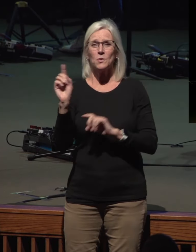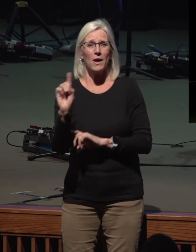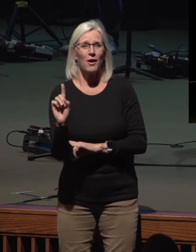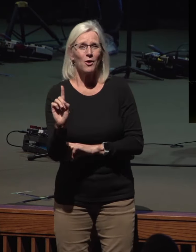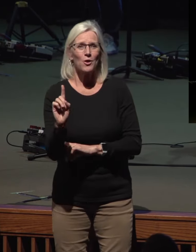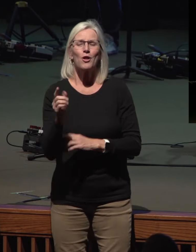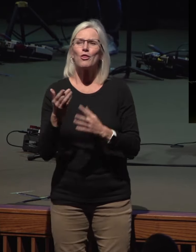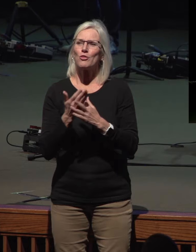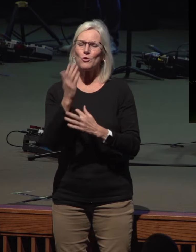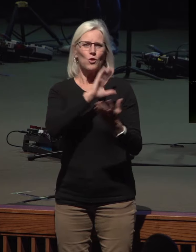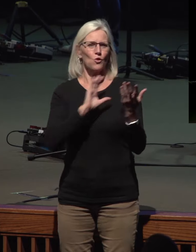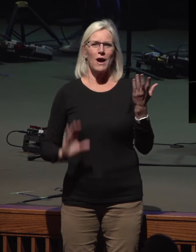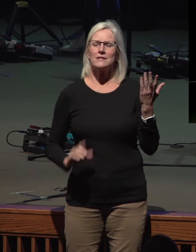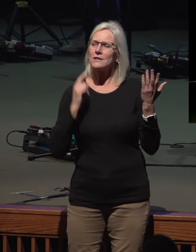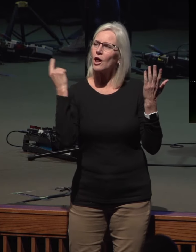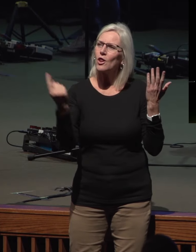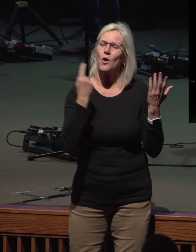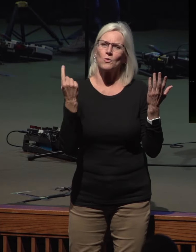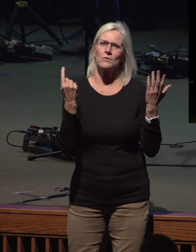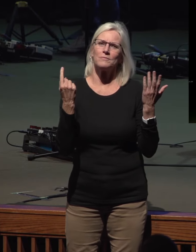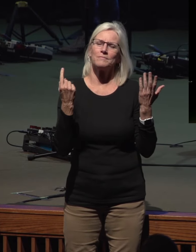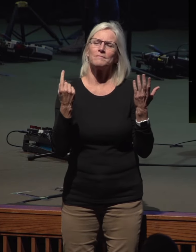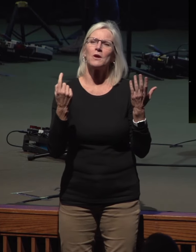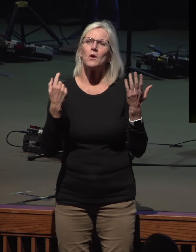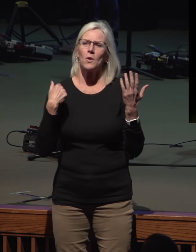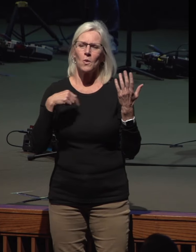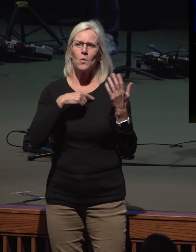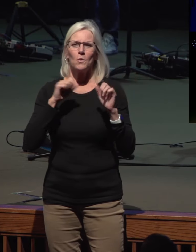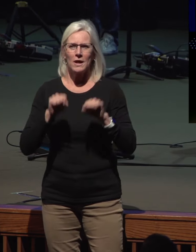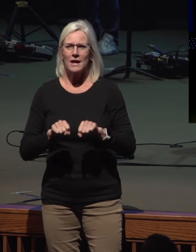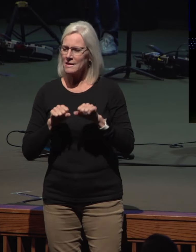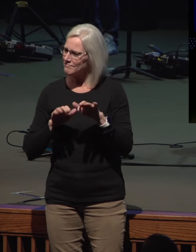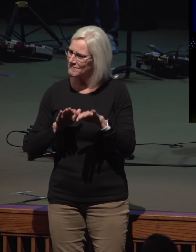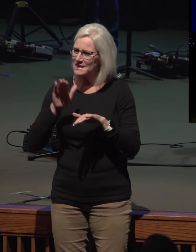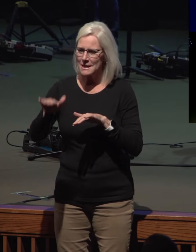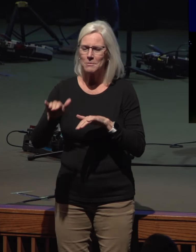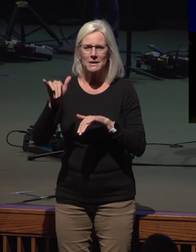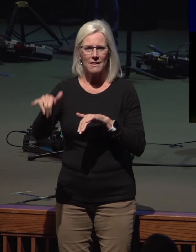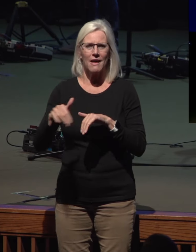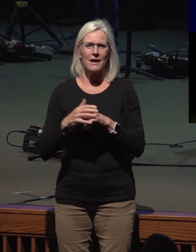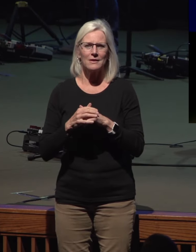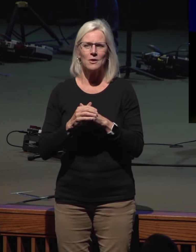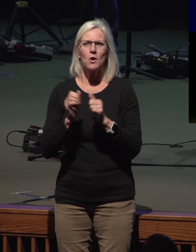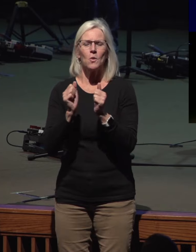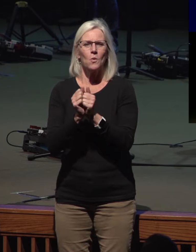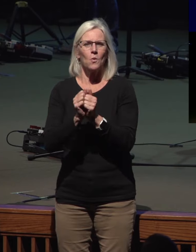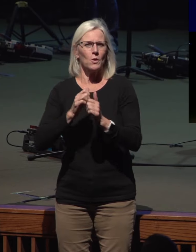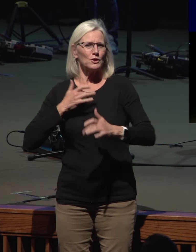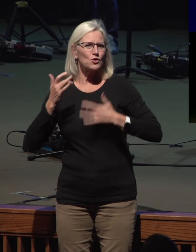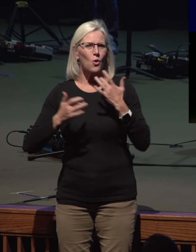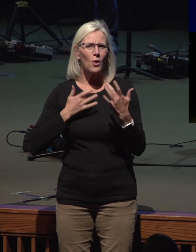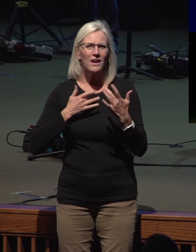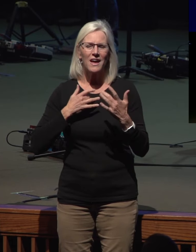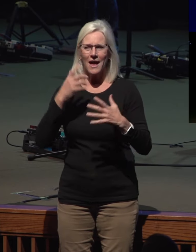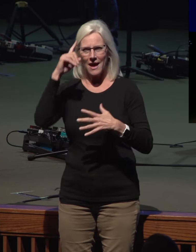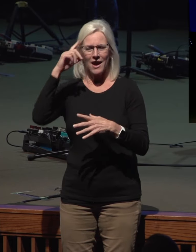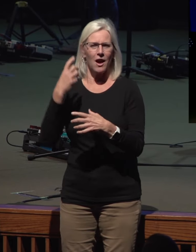So that's what we get to step into, and we can do so with such joy and confidence. If you are